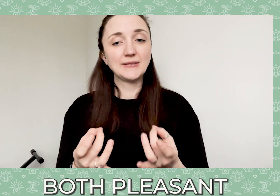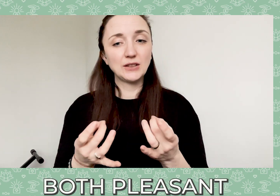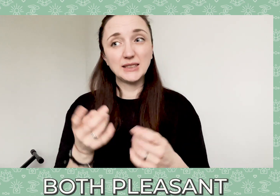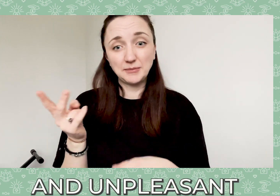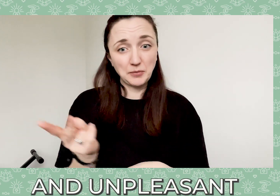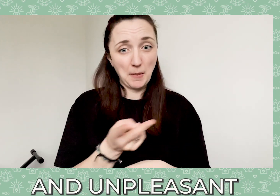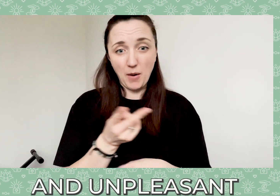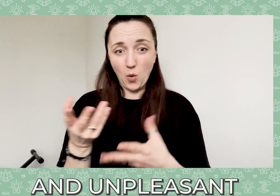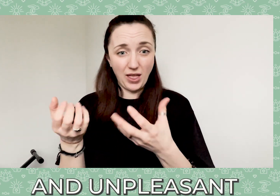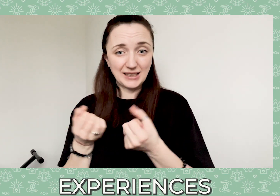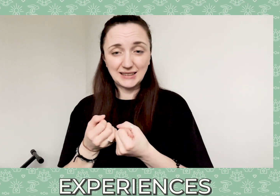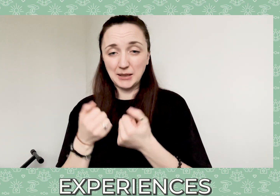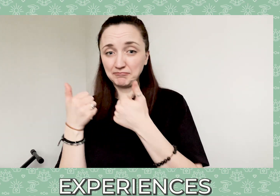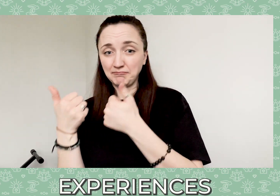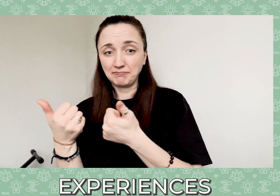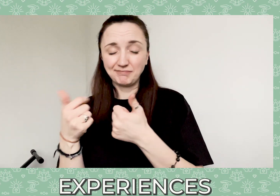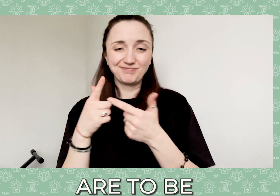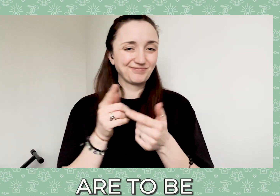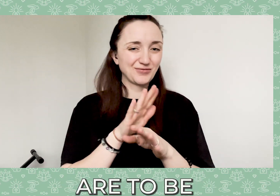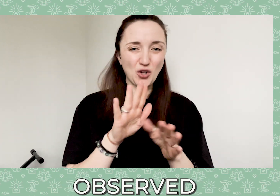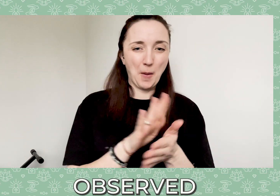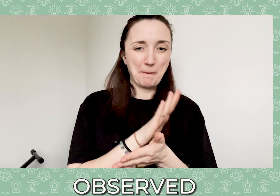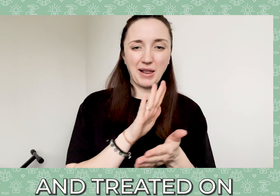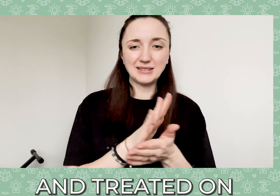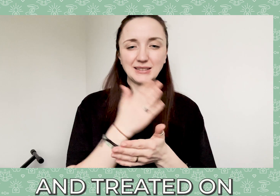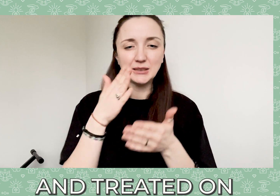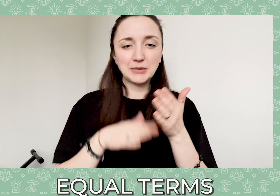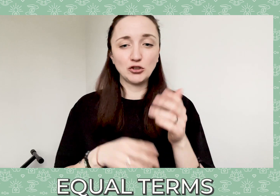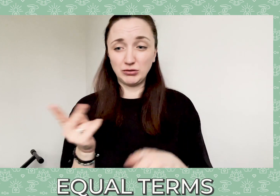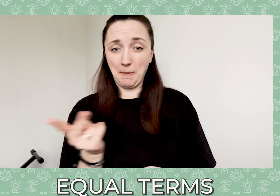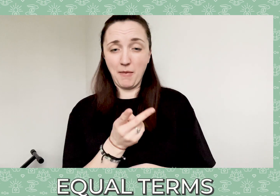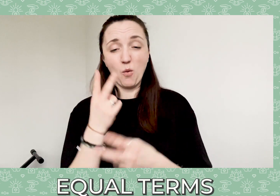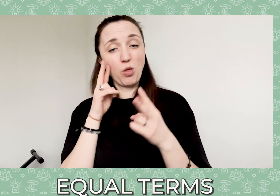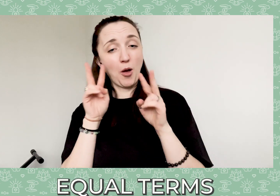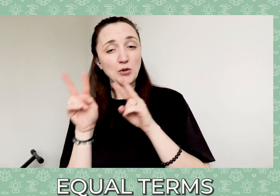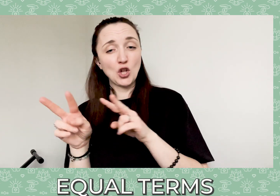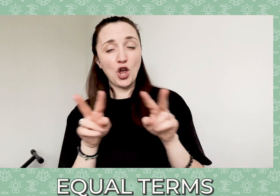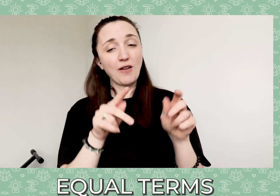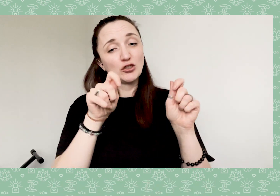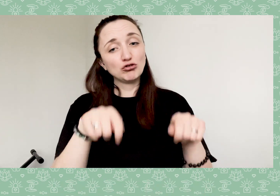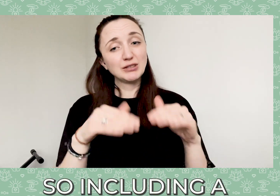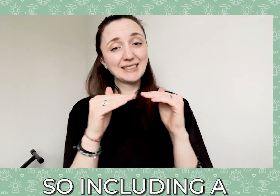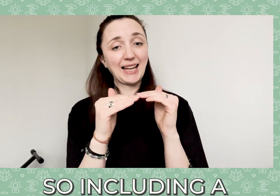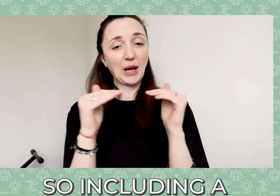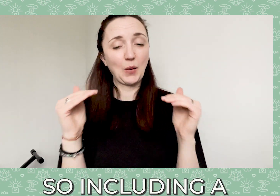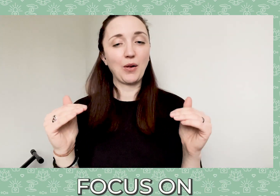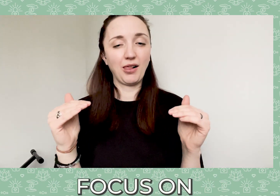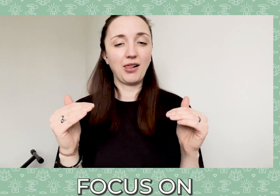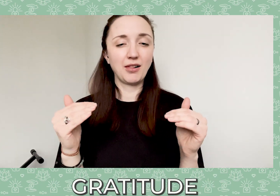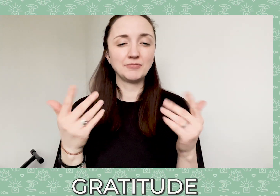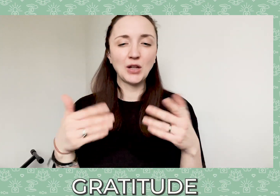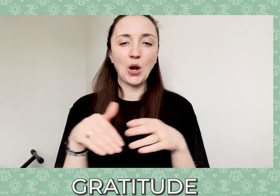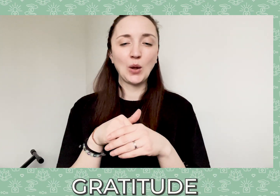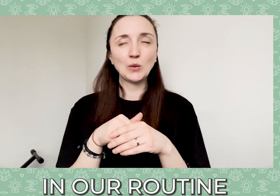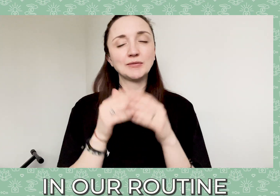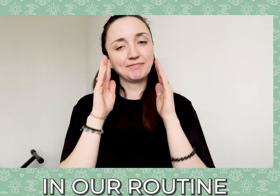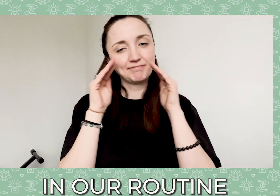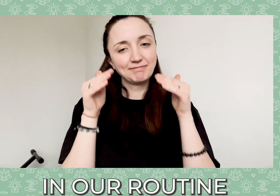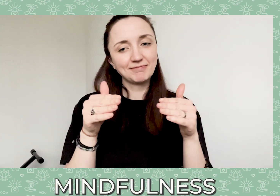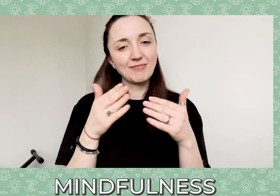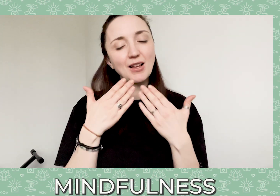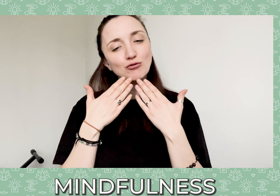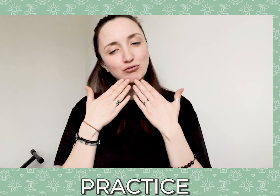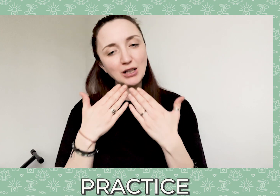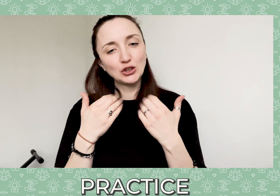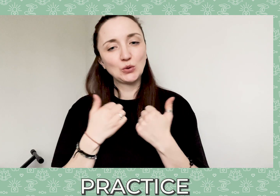both pleasant and unpleasant experiences are to be observed and treated on equal terms. So including a focus on gratitude in our